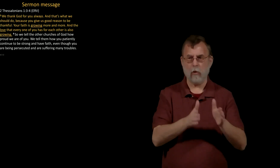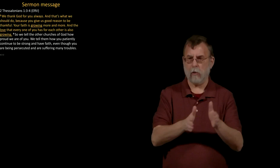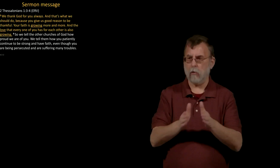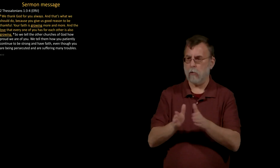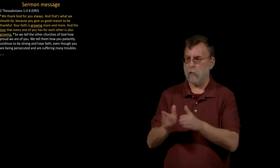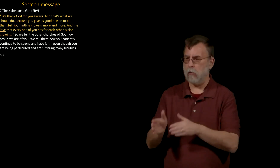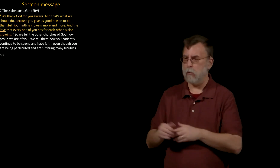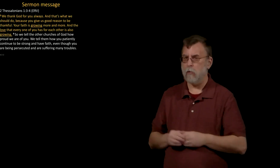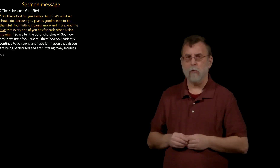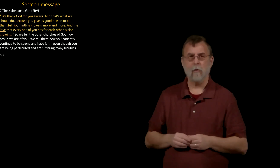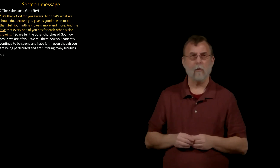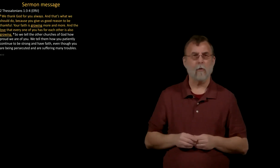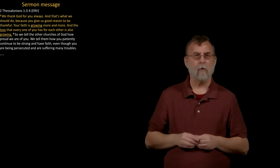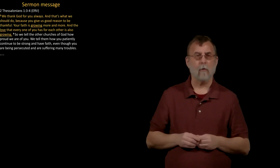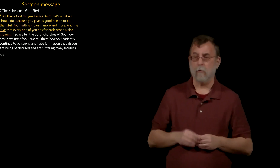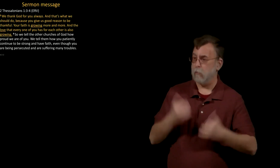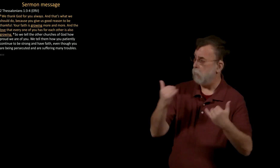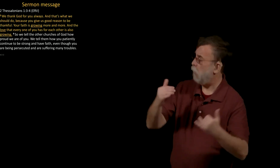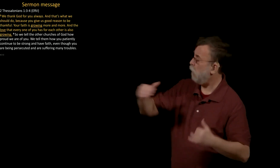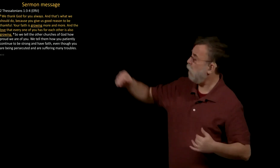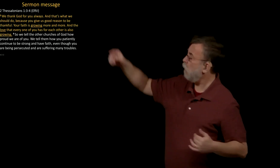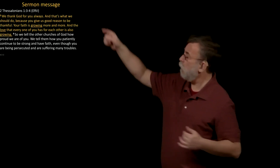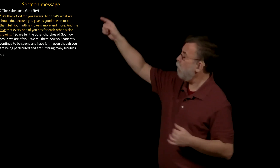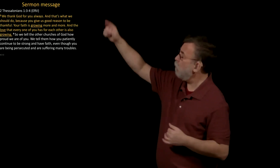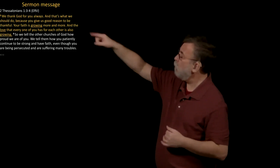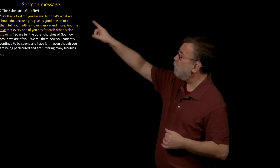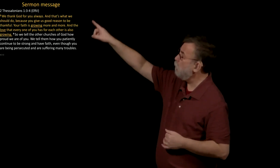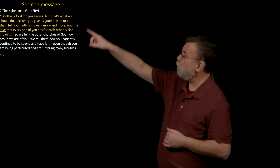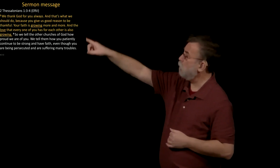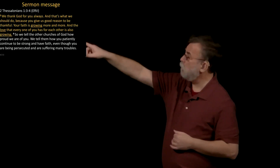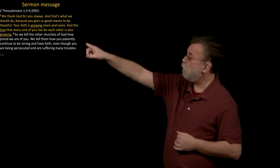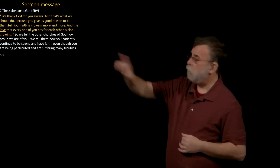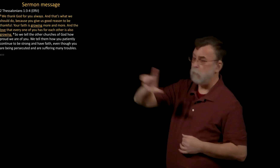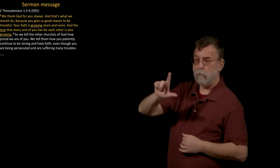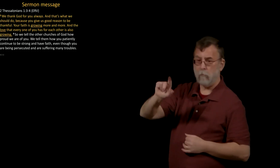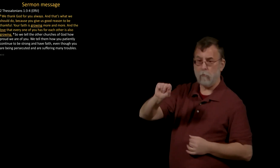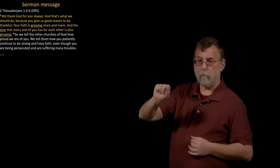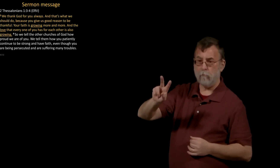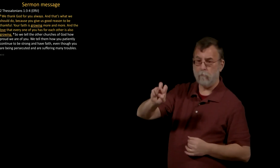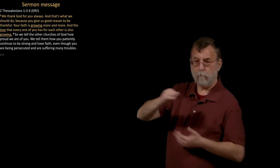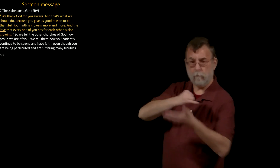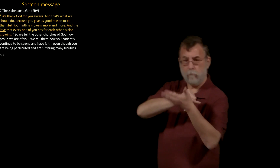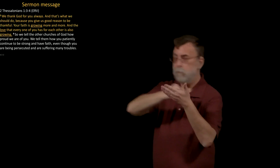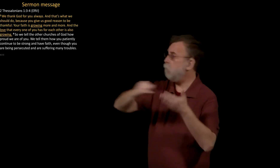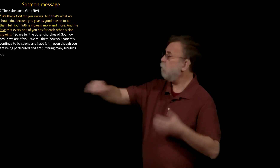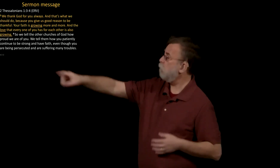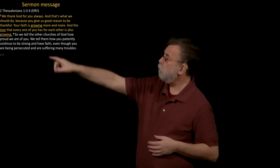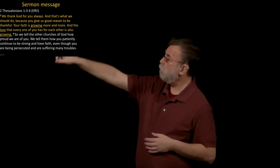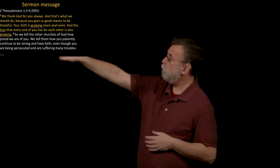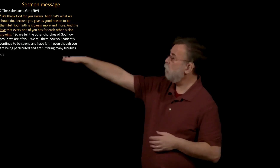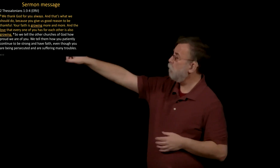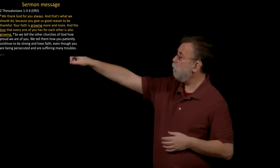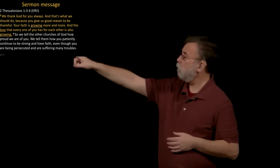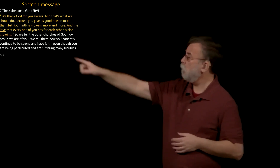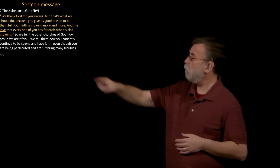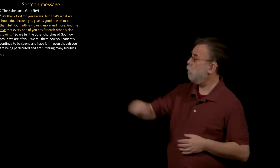We have different ways of growing that love. And next, it says love, the underlined word